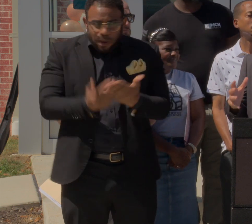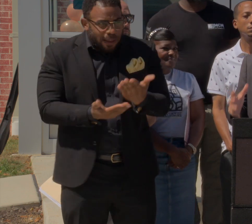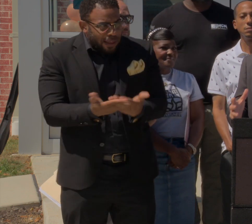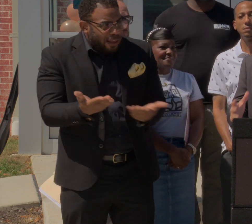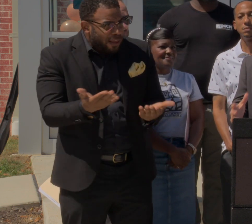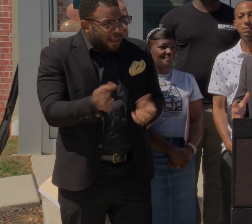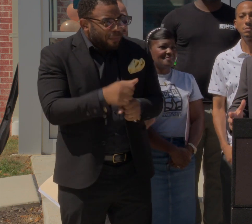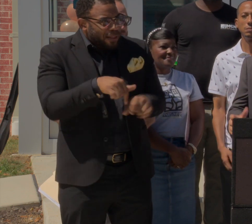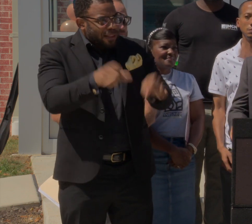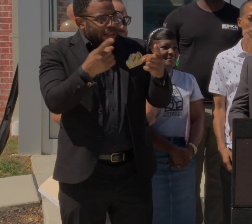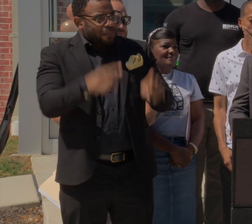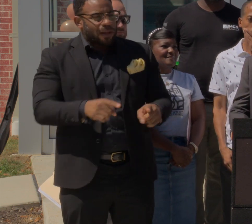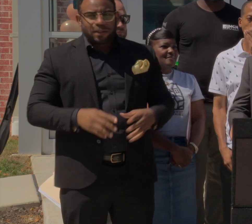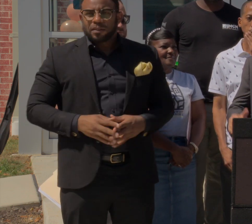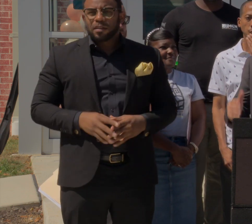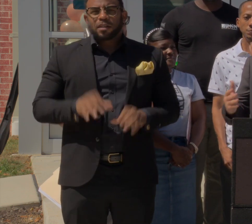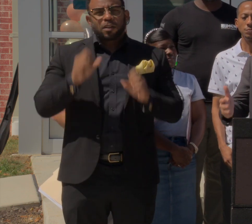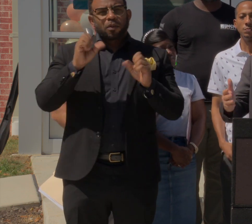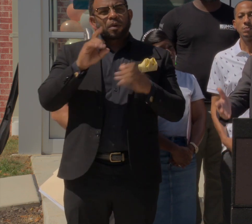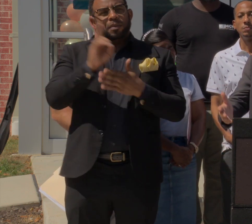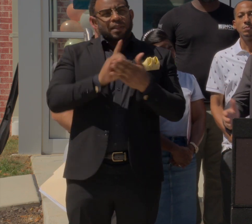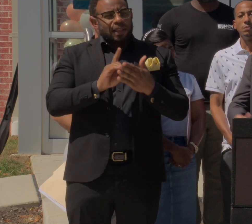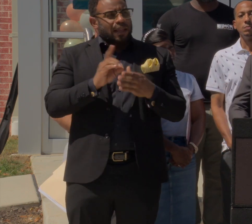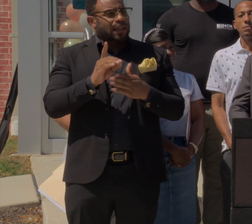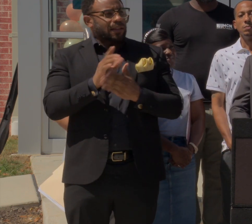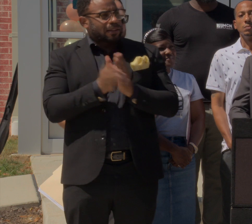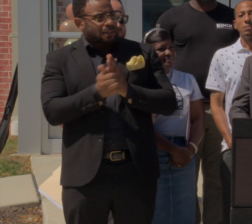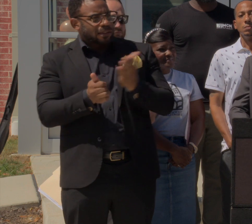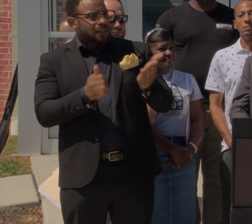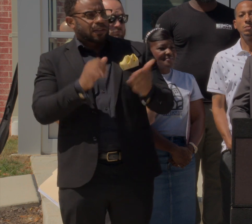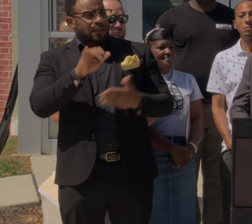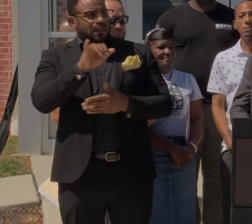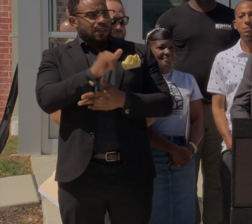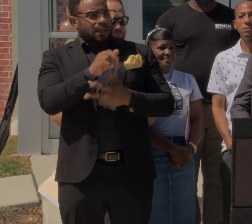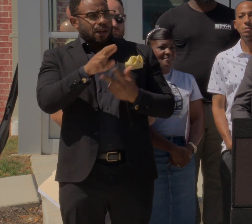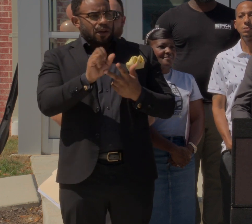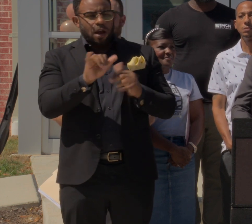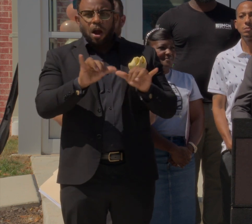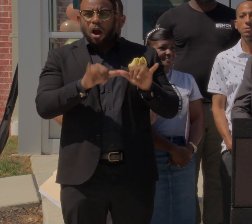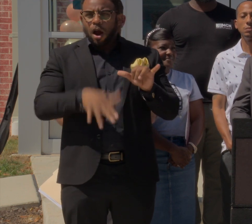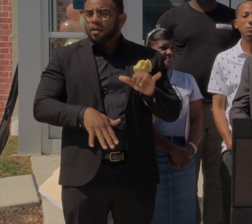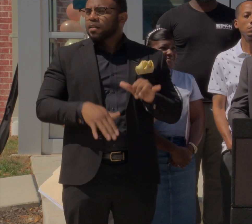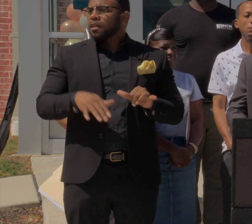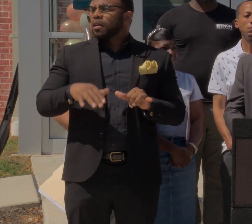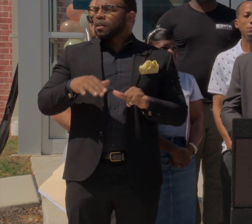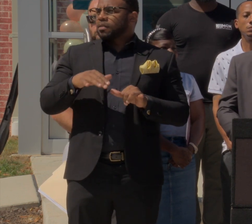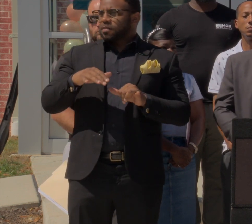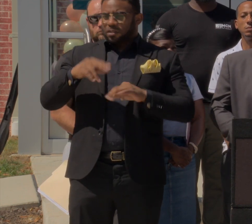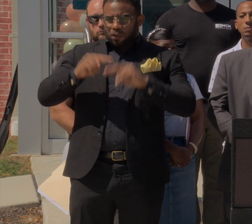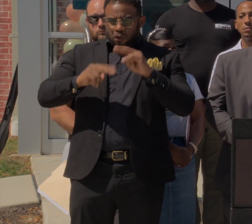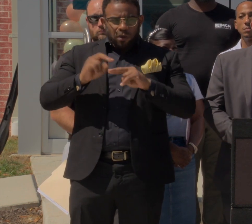hands, made this happen. The incredible design skill of JRS architects, the incredible